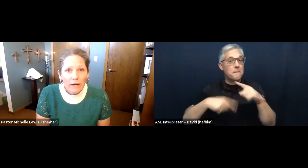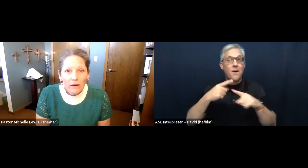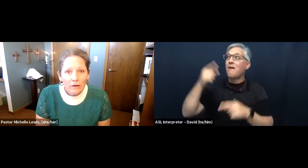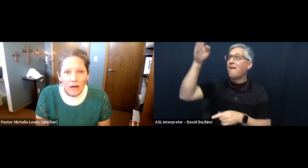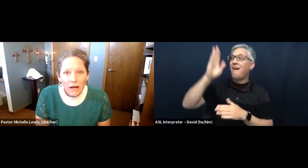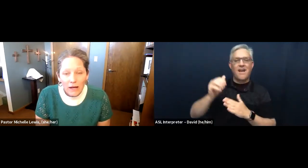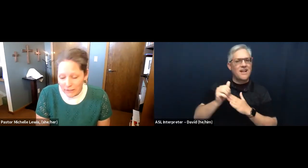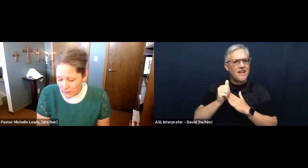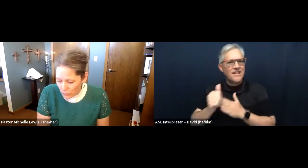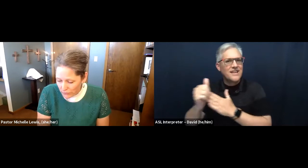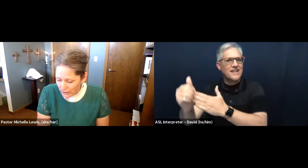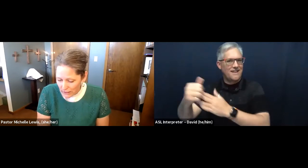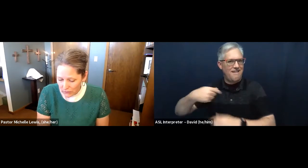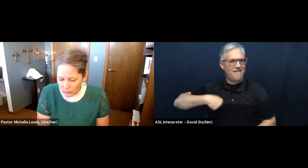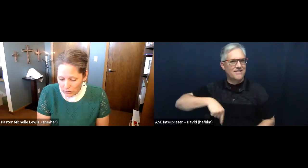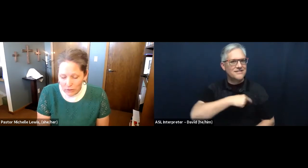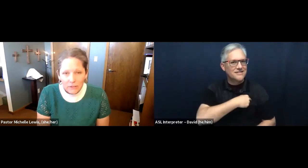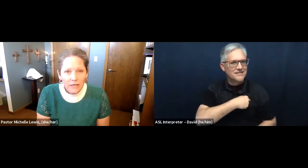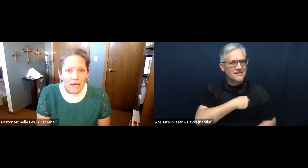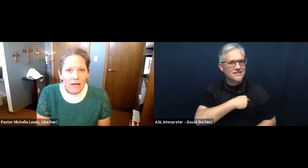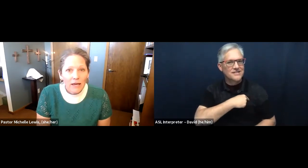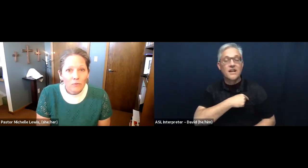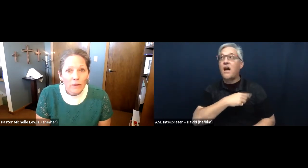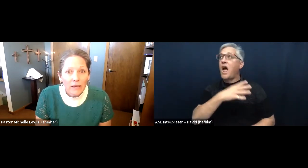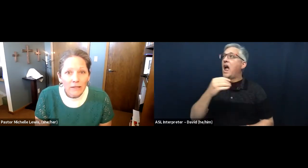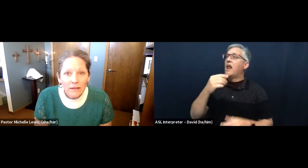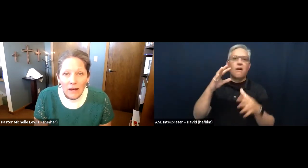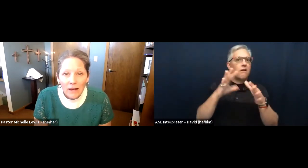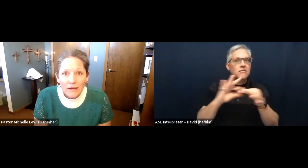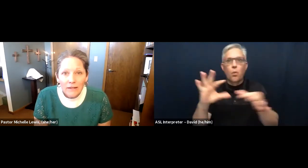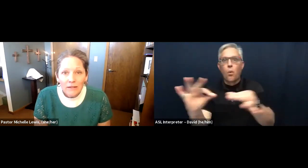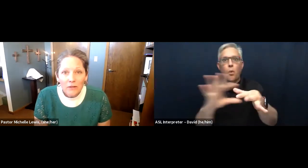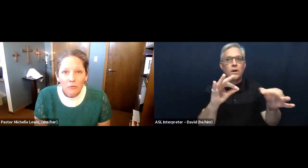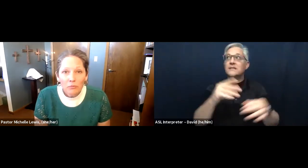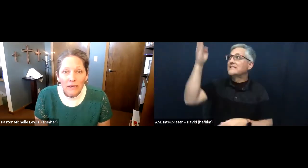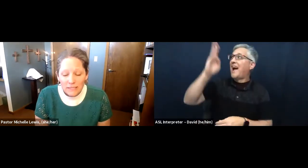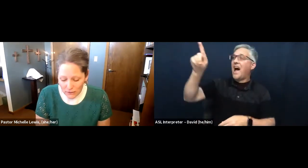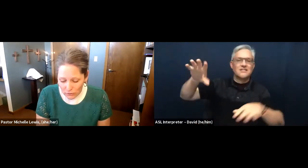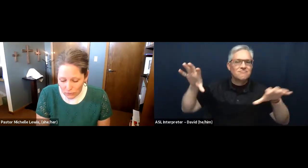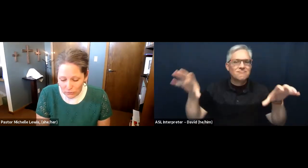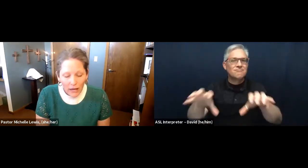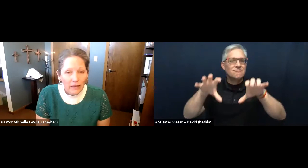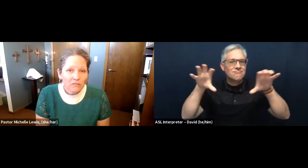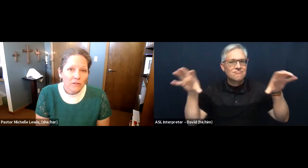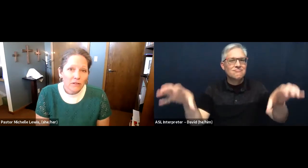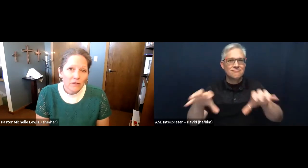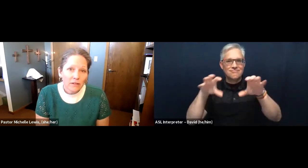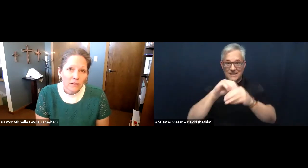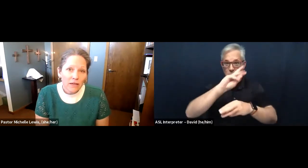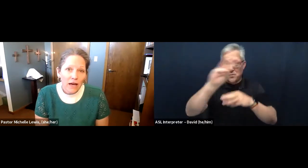of where God is moving in the world, and when God brings new